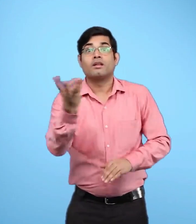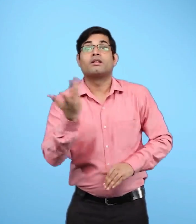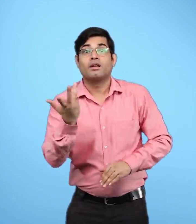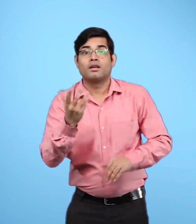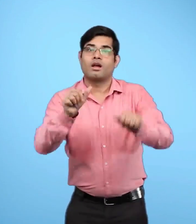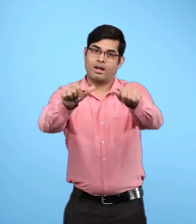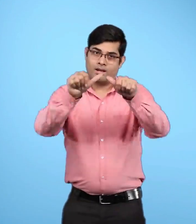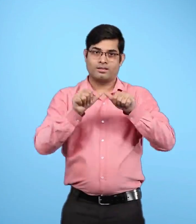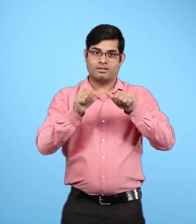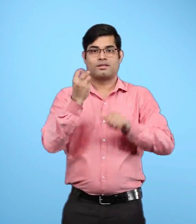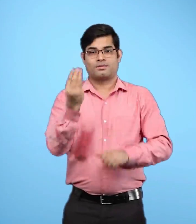day.